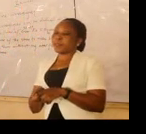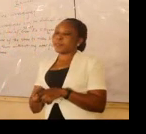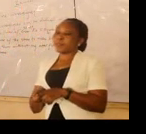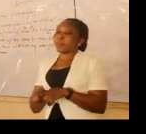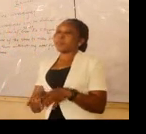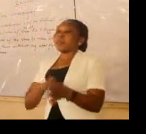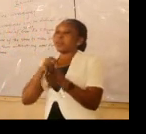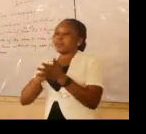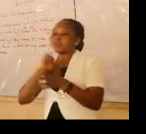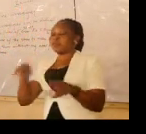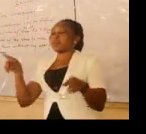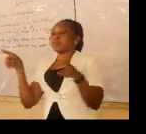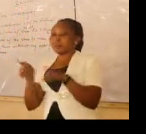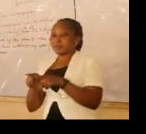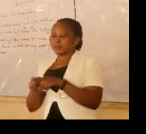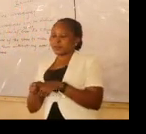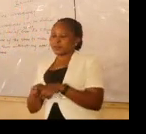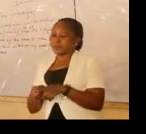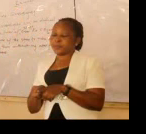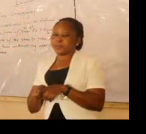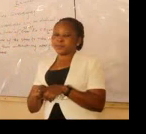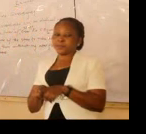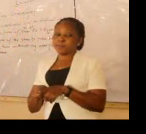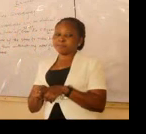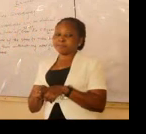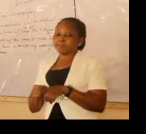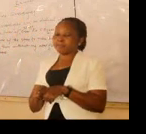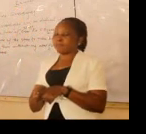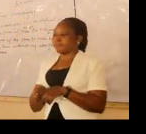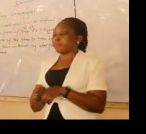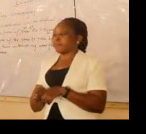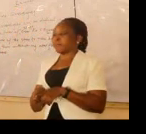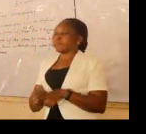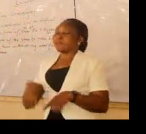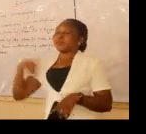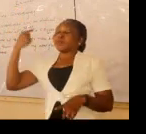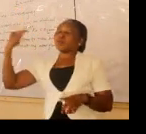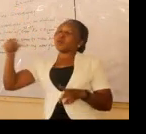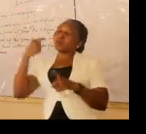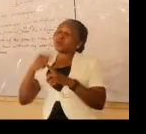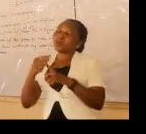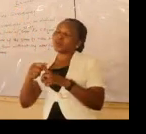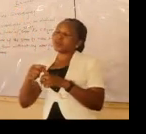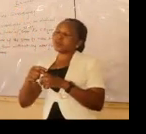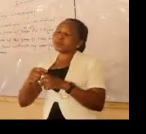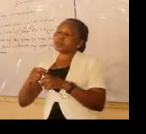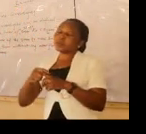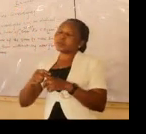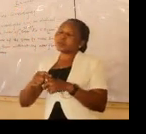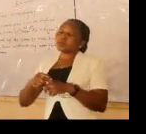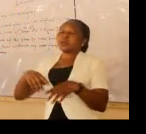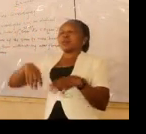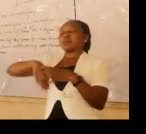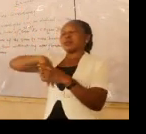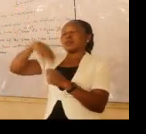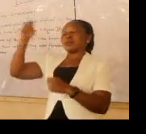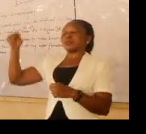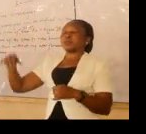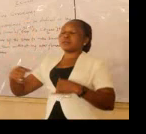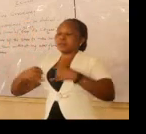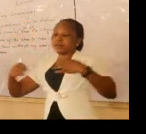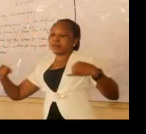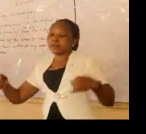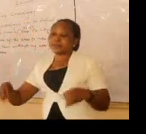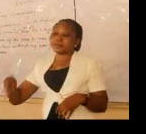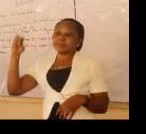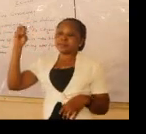telling you to write the characteristics of what? Sovereignty. And the word outline there, they did not say you should explain. Outline